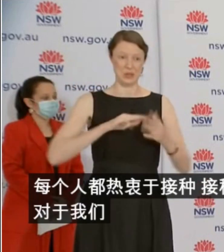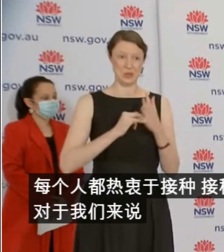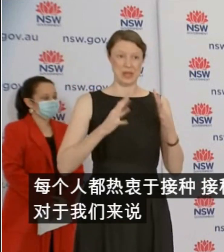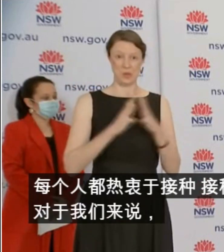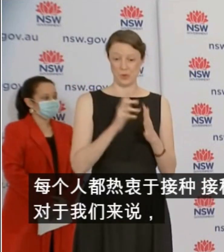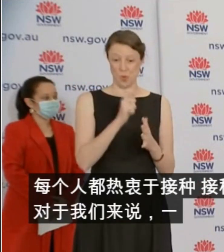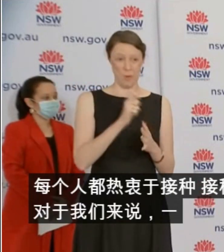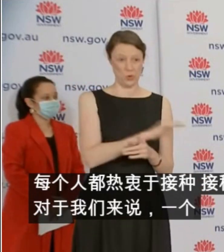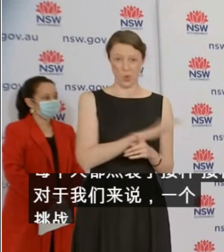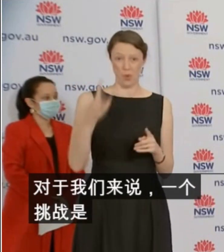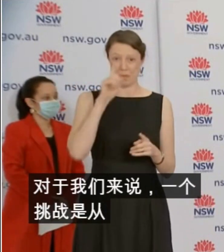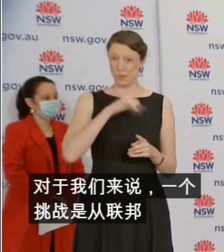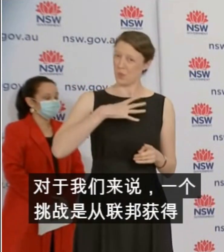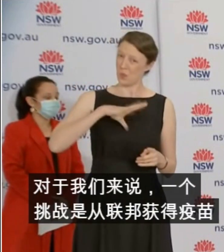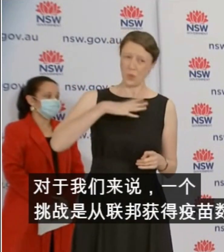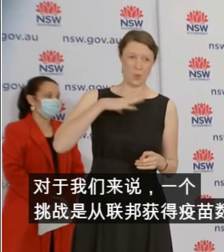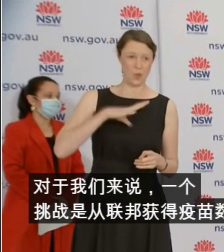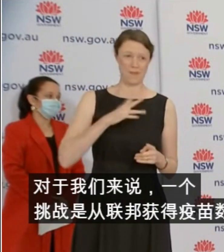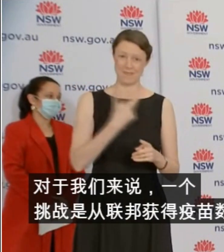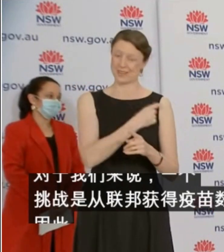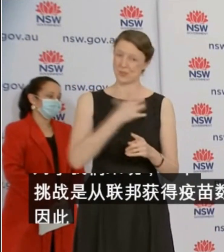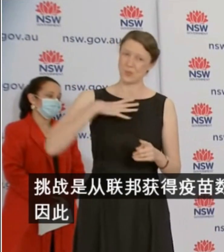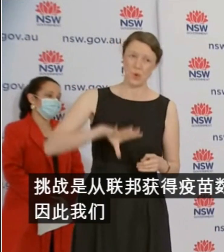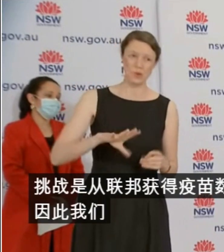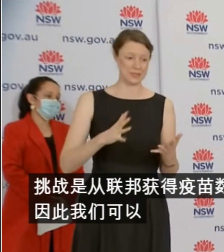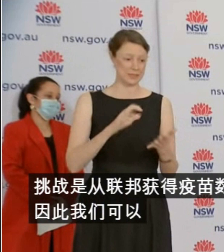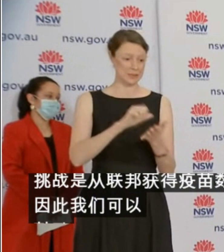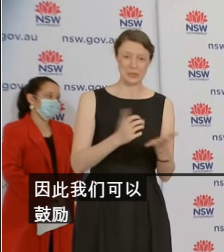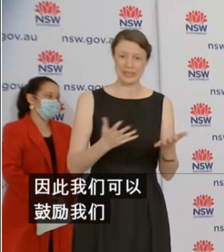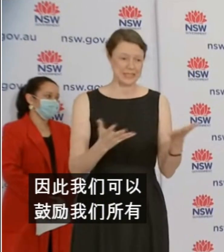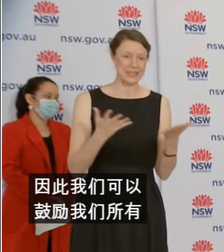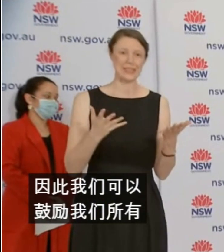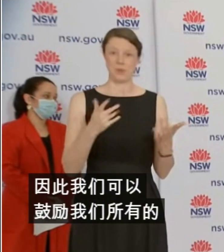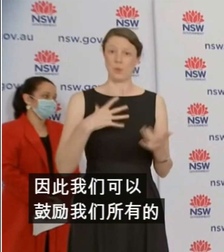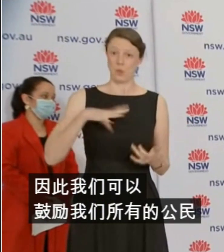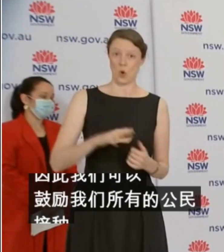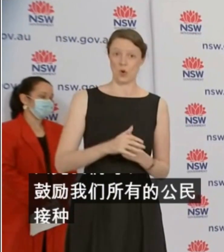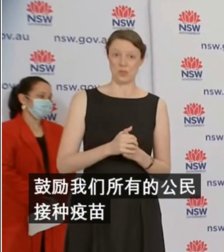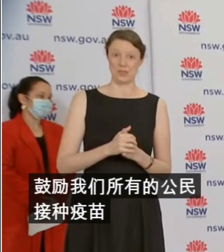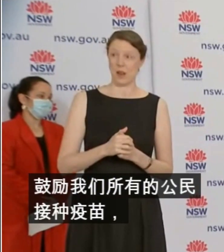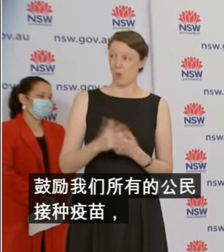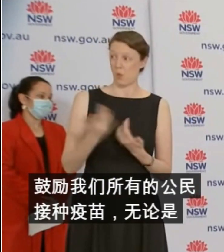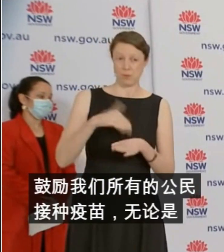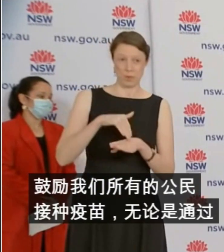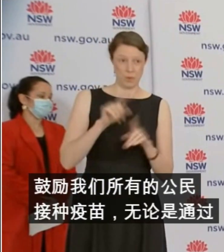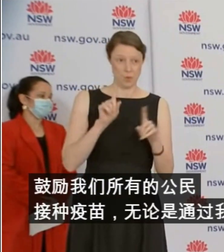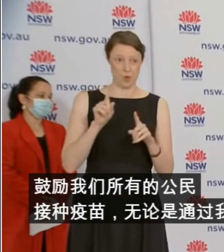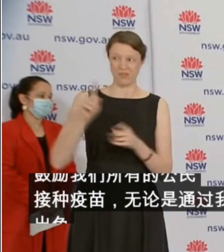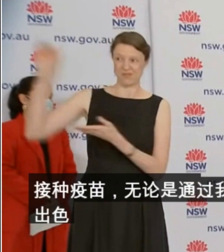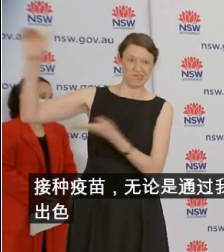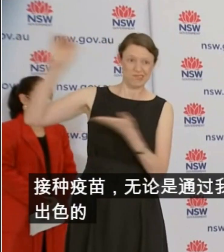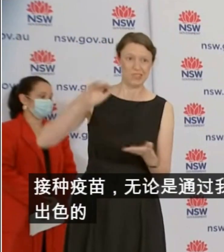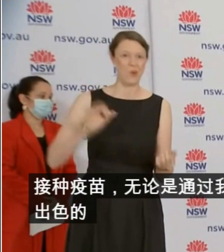what has been a challenge for us as a supply is getting the number of vaccines from the Commonwealth so we can encourage all of our citizens to get vaccinated, whether it's through